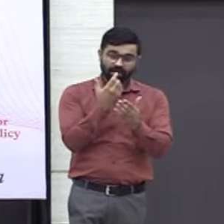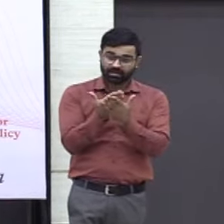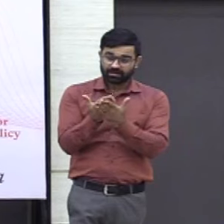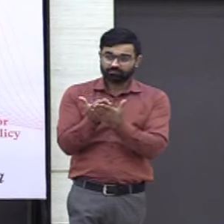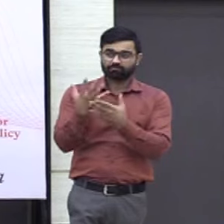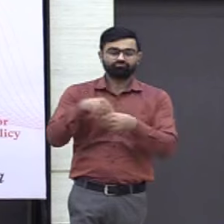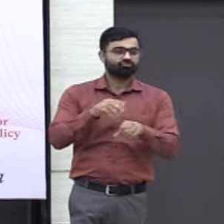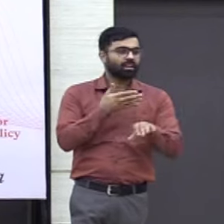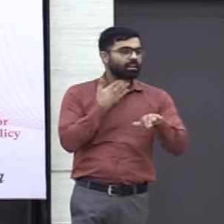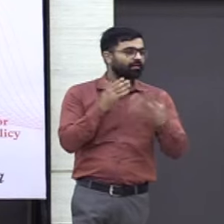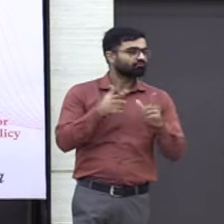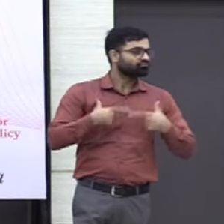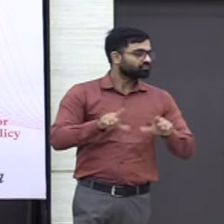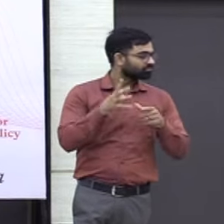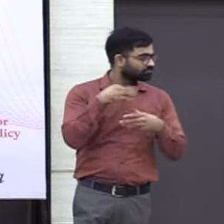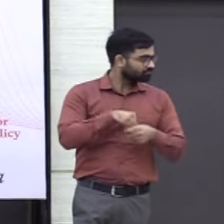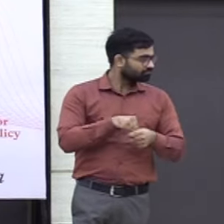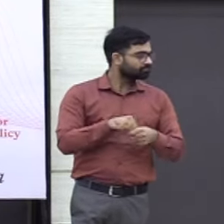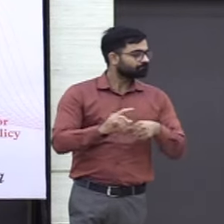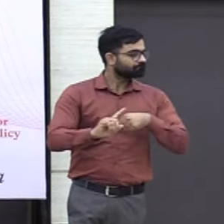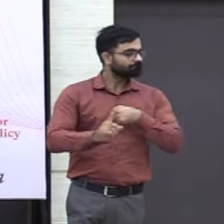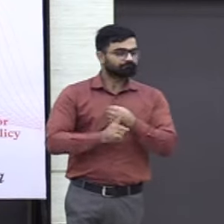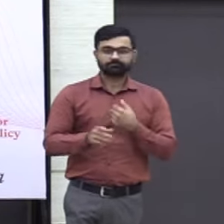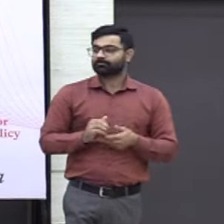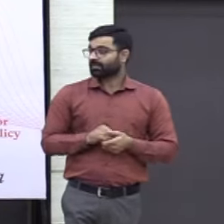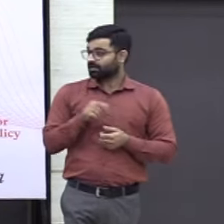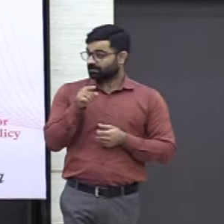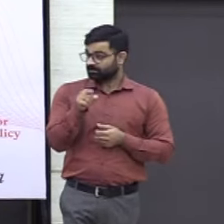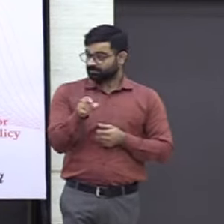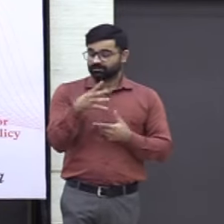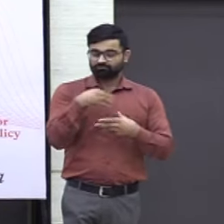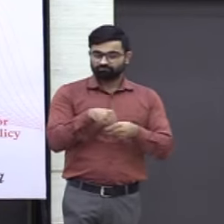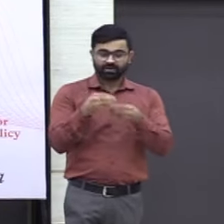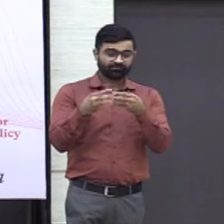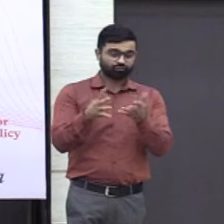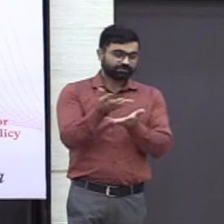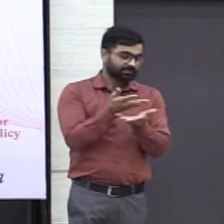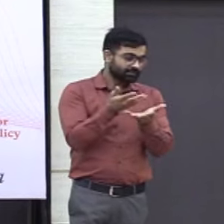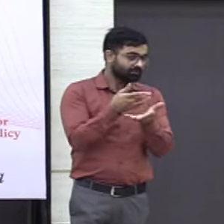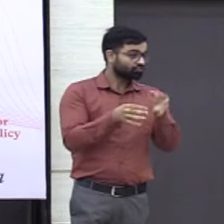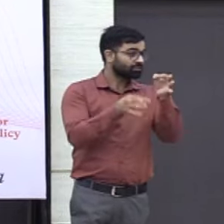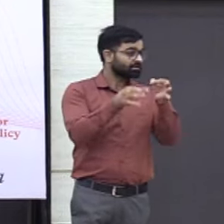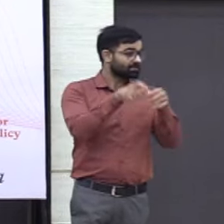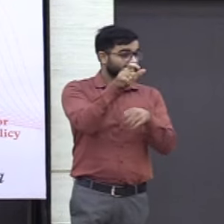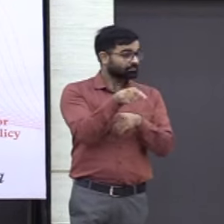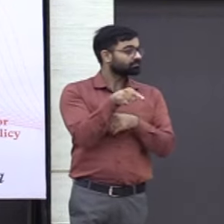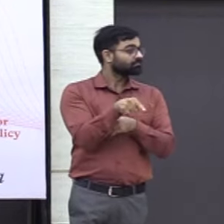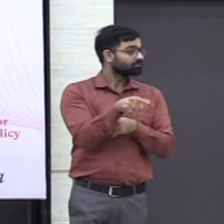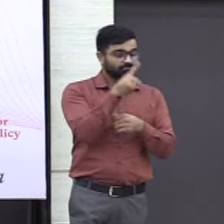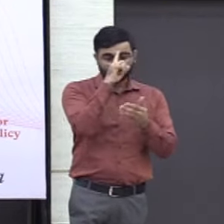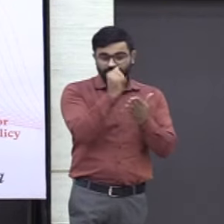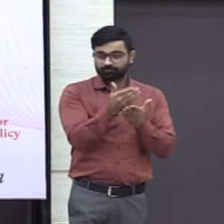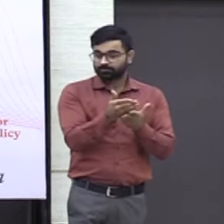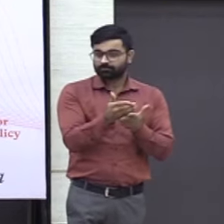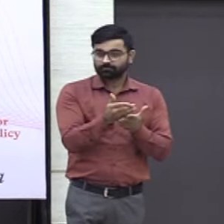awarded the death penalty, right? So that is left to the discretion of the judge.